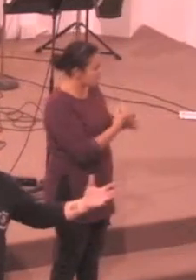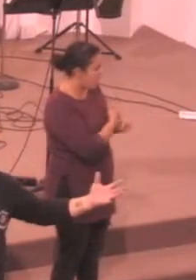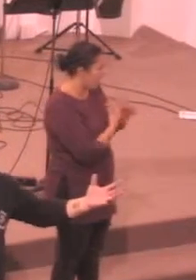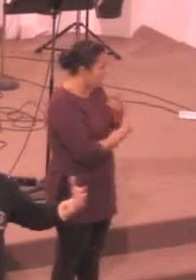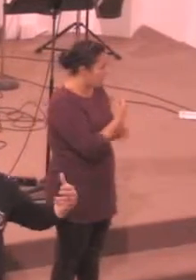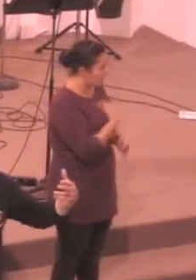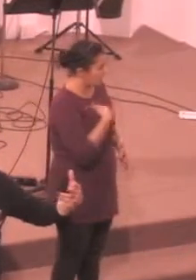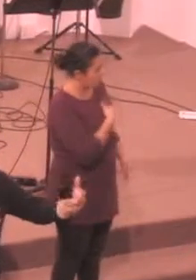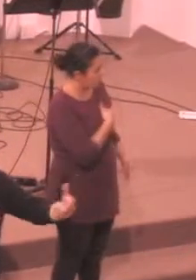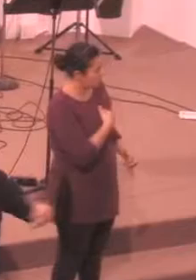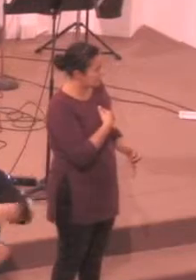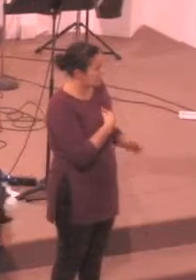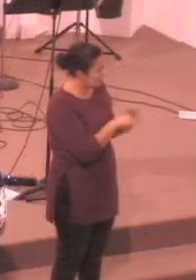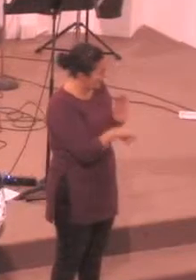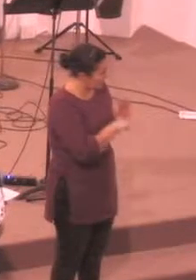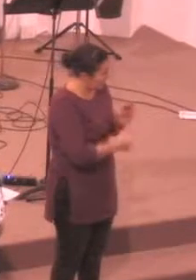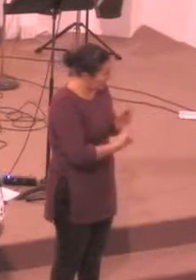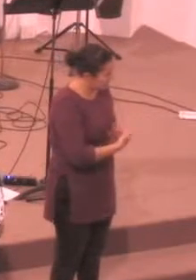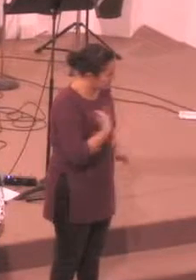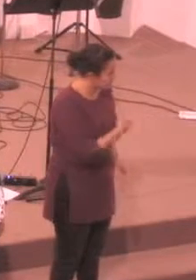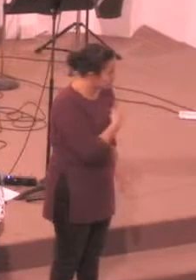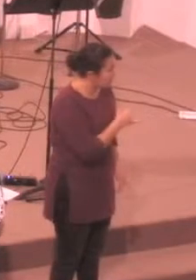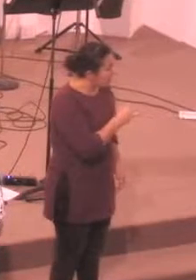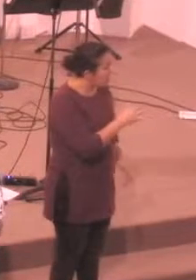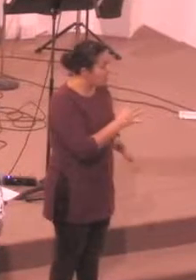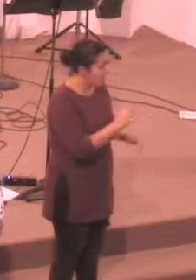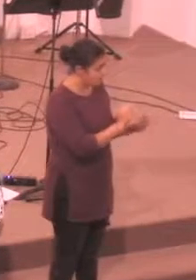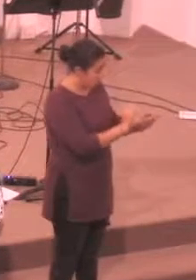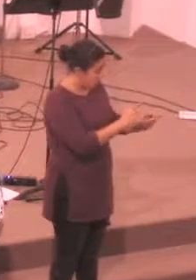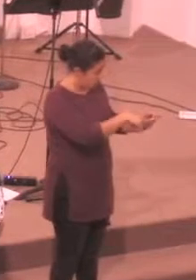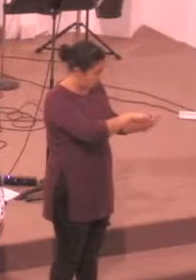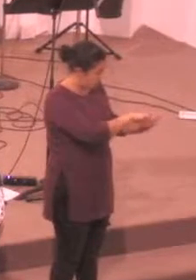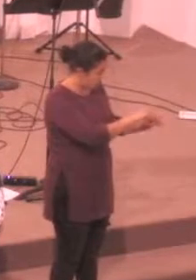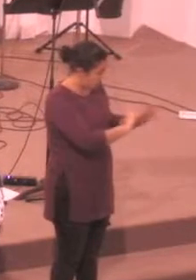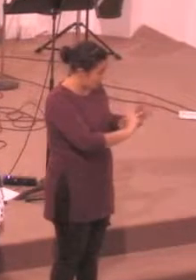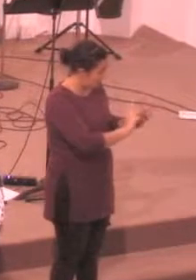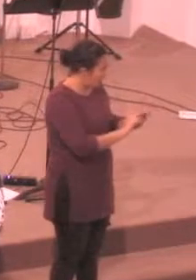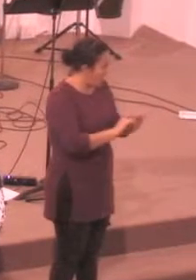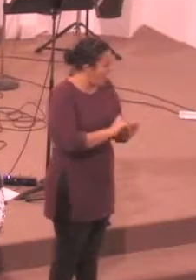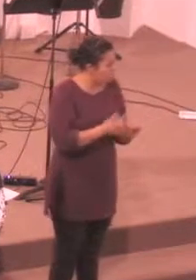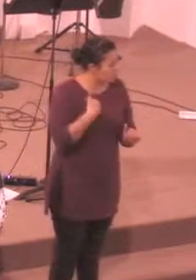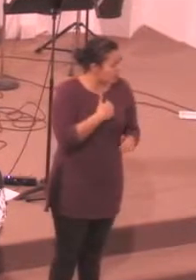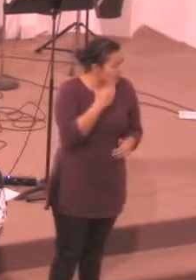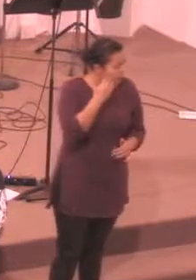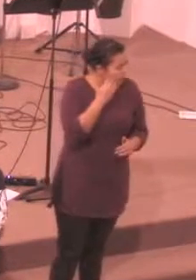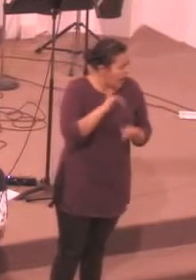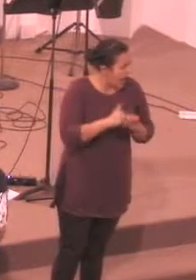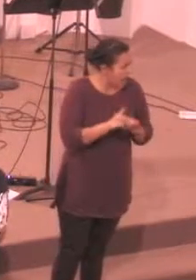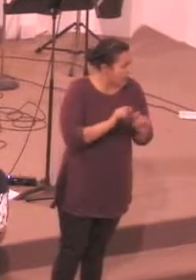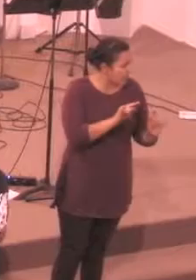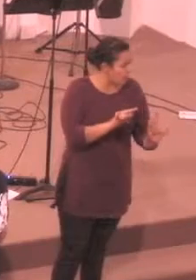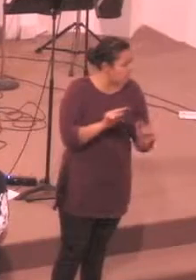how would we know how to love people? Now there's a tricky one there. Hello?